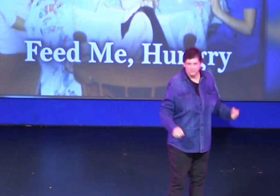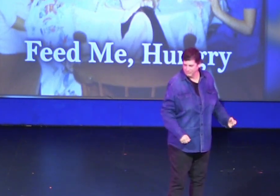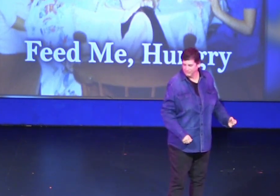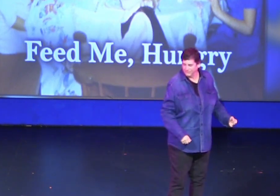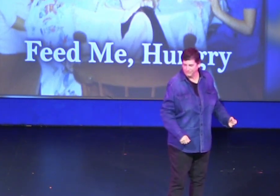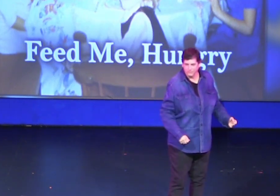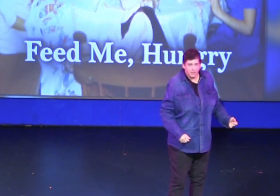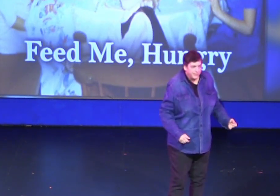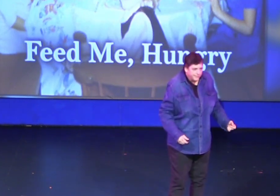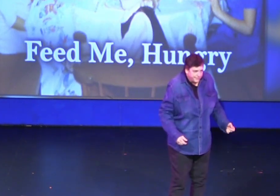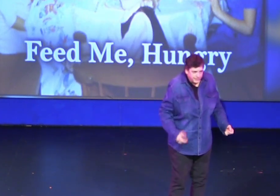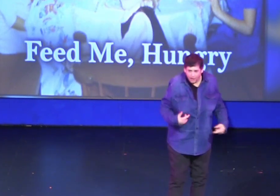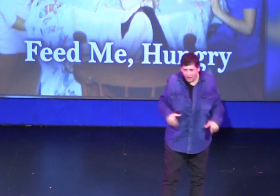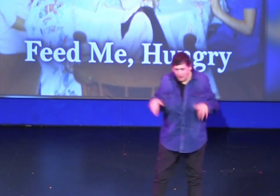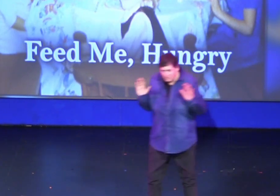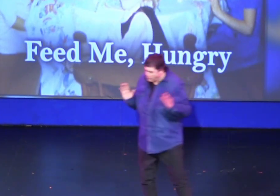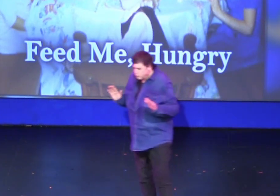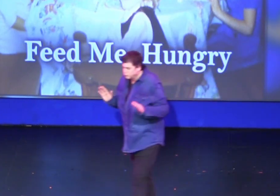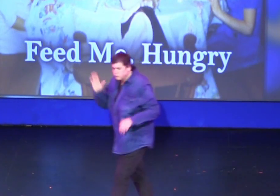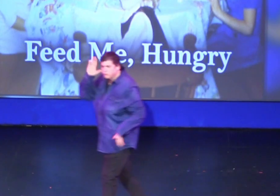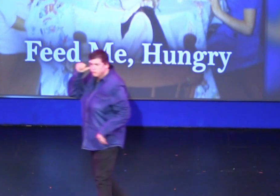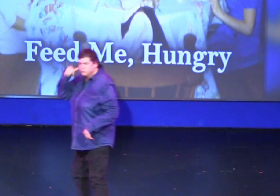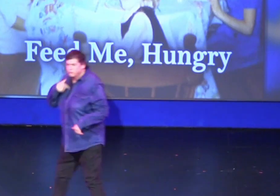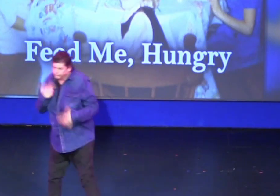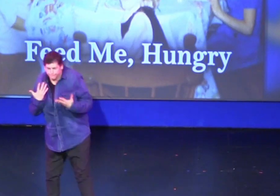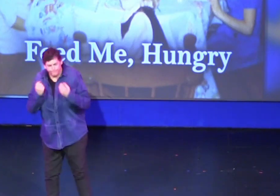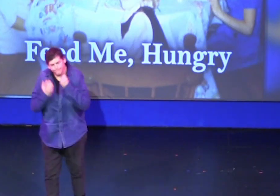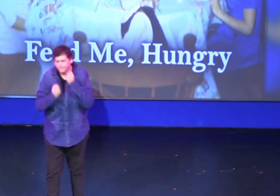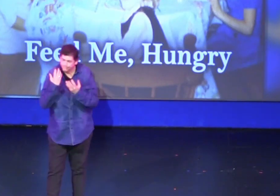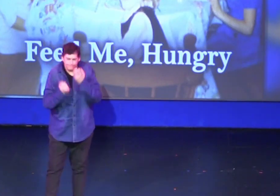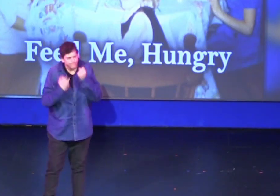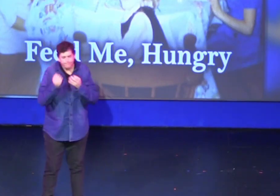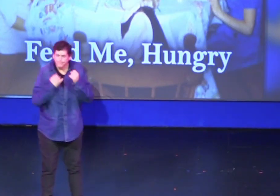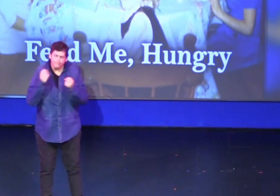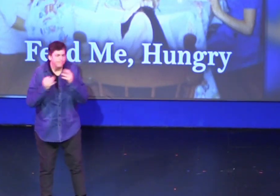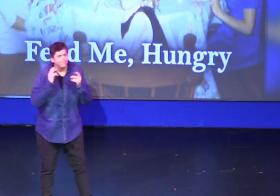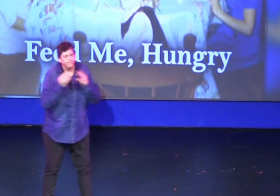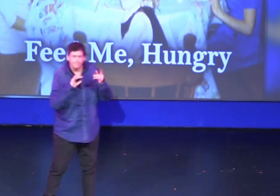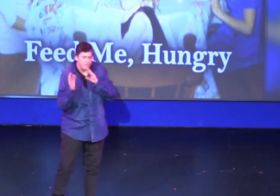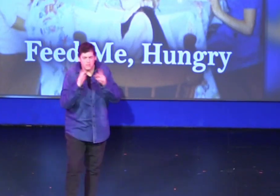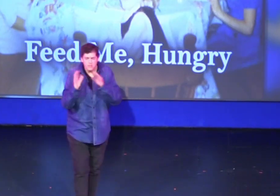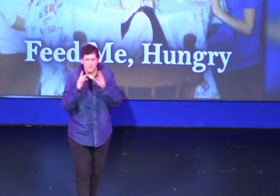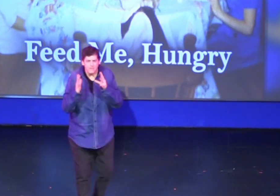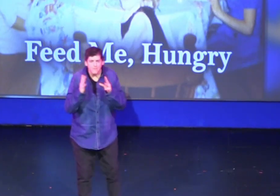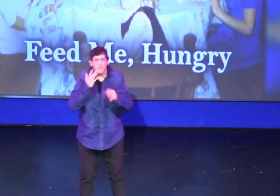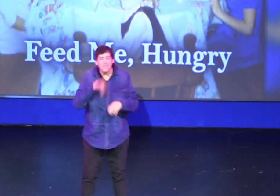new way. People weren't into that, but I didn't give up. I kept practicing my signing, getting better and better.